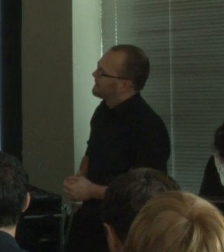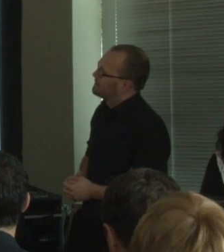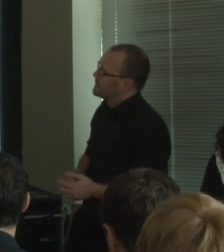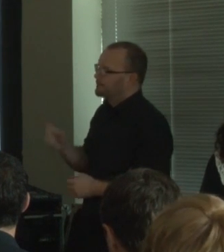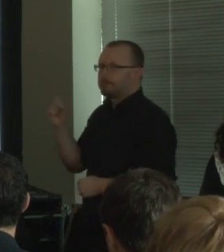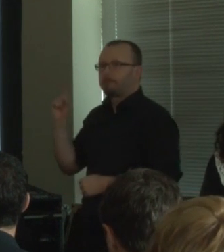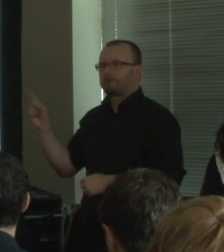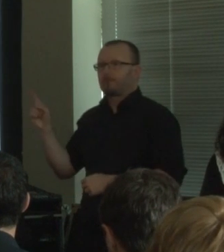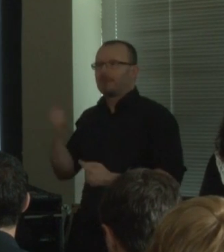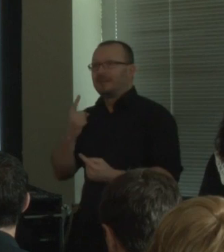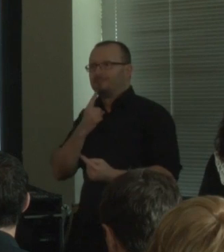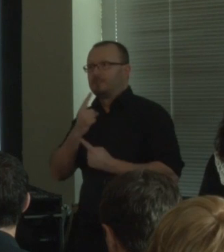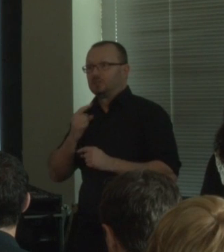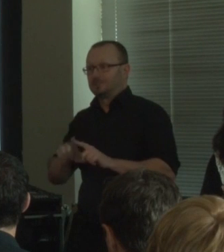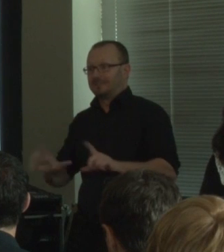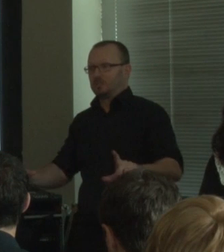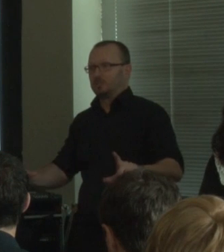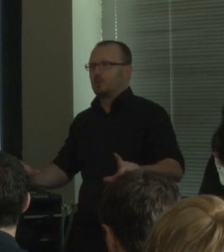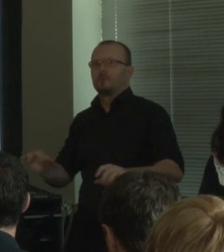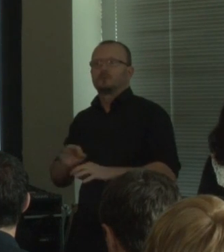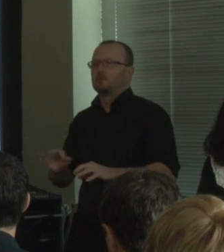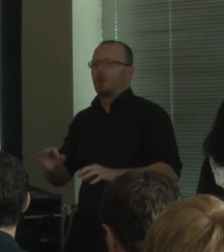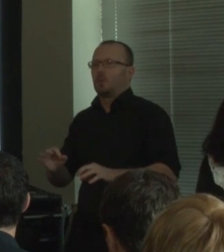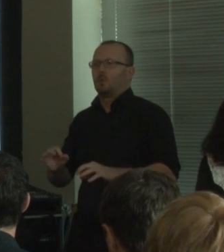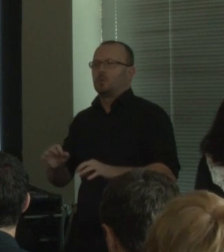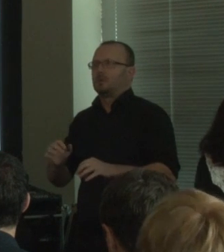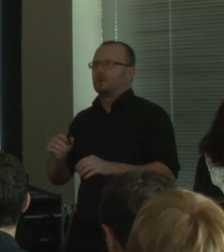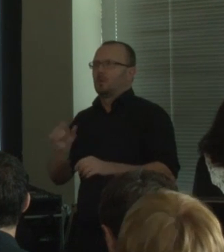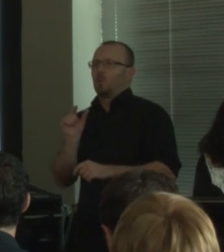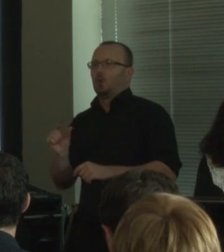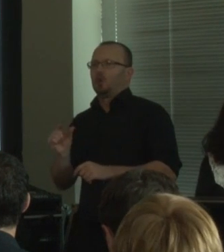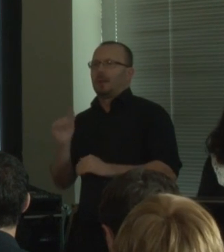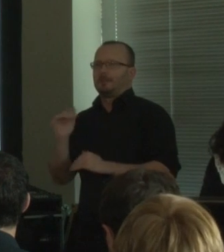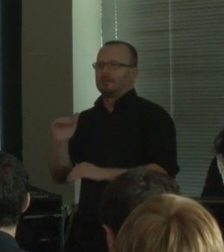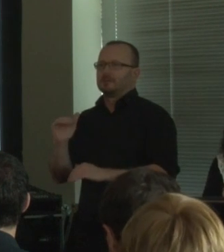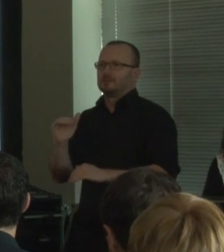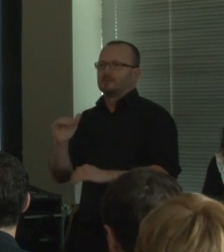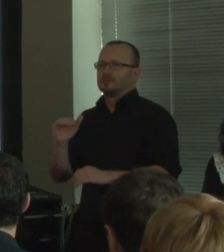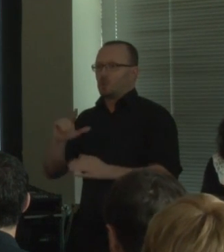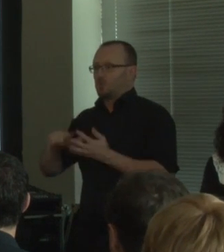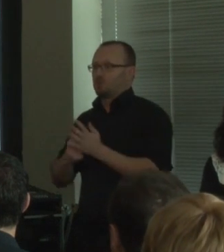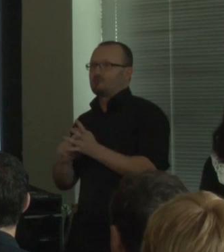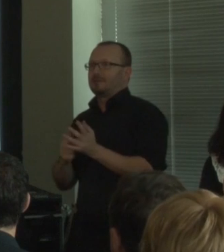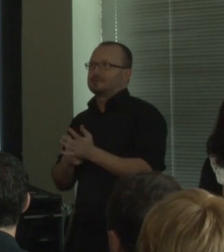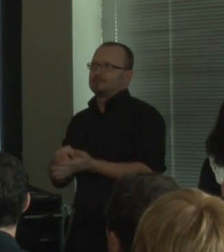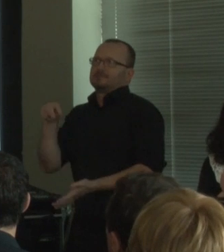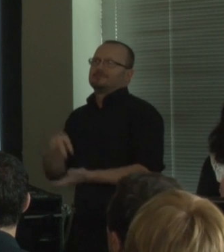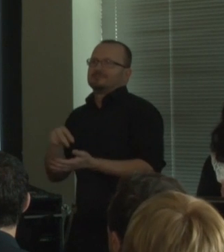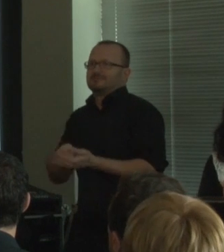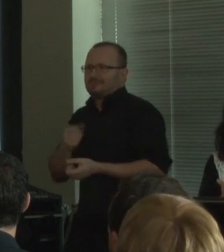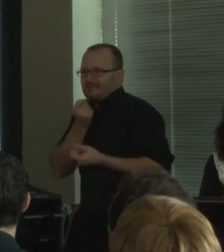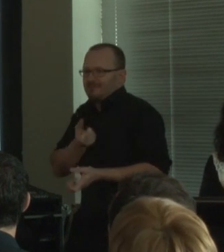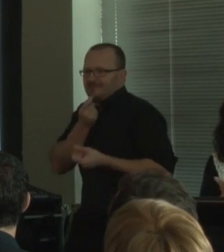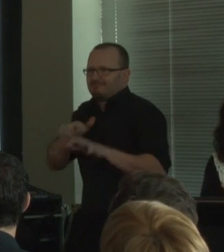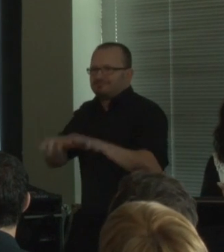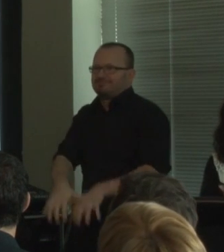here, the information stations, no word limit. Curators are very happy about that one. So this is where you can put a lot of information because people have got